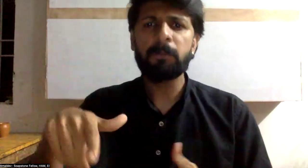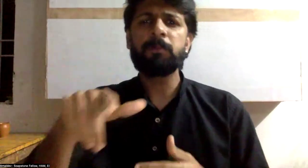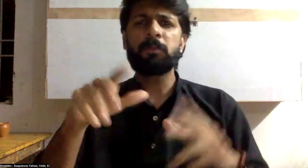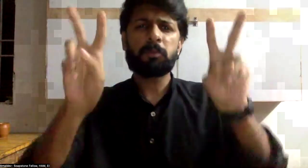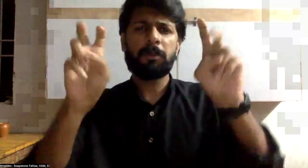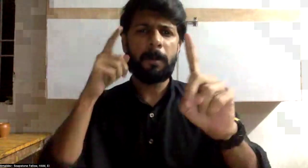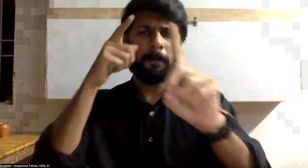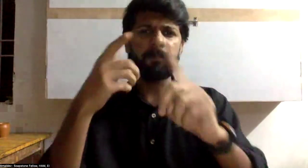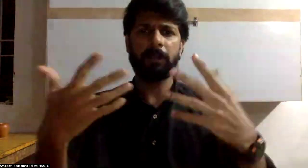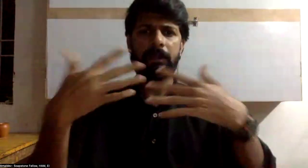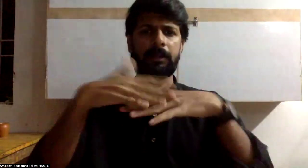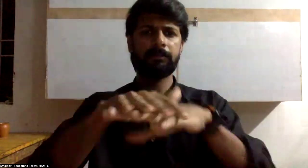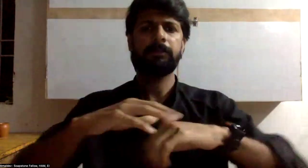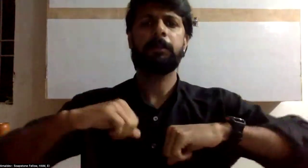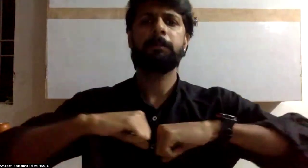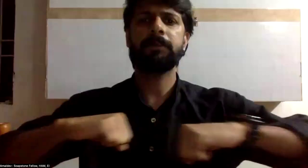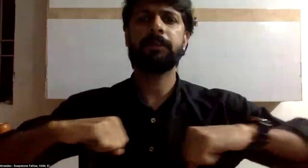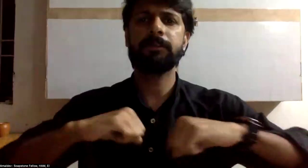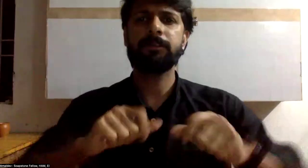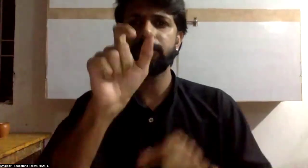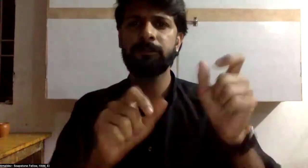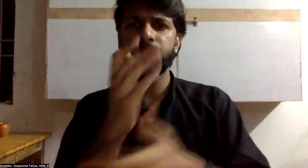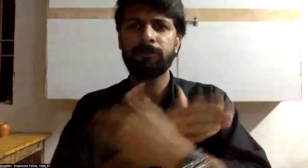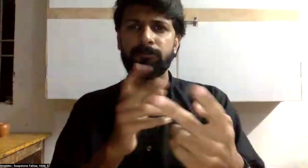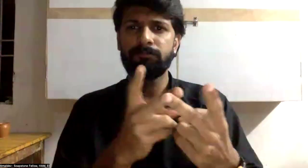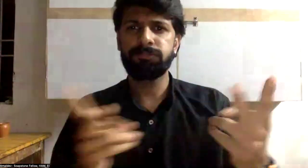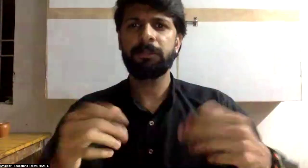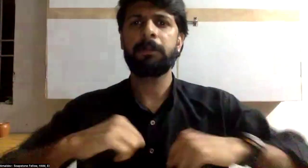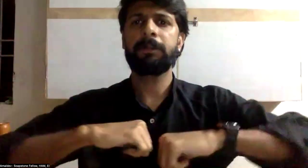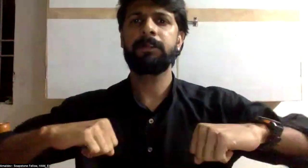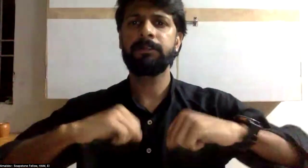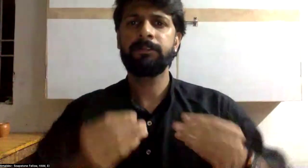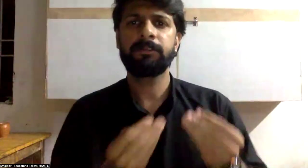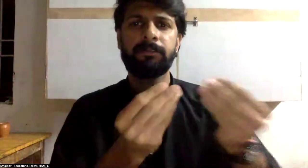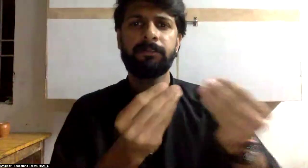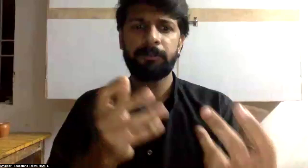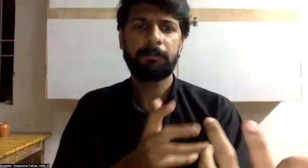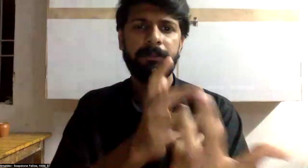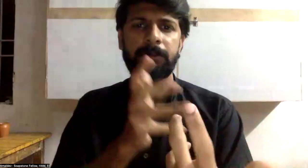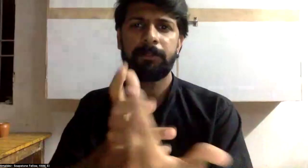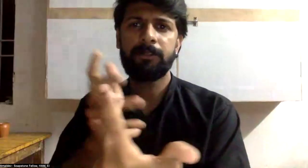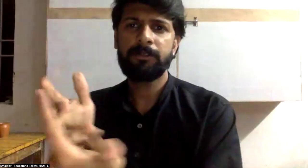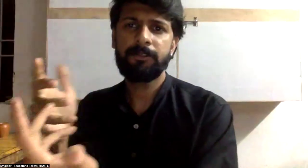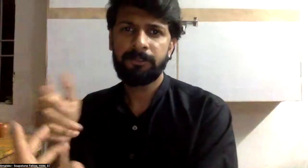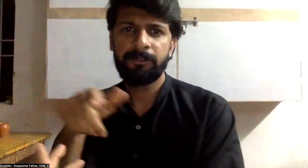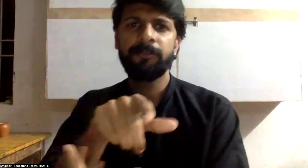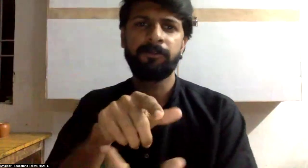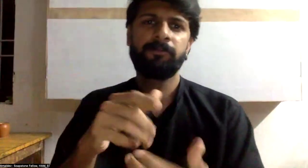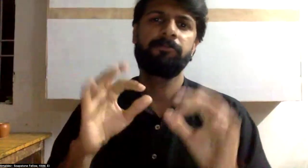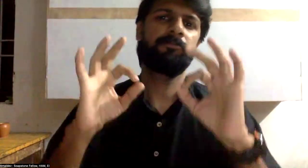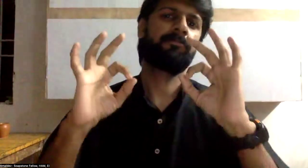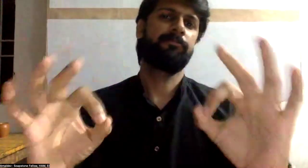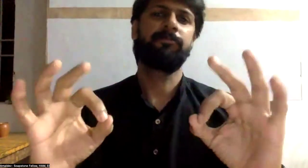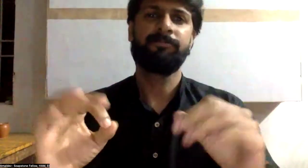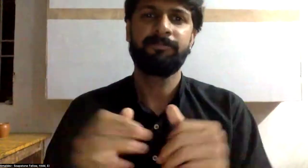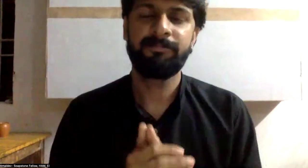and especially related to the deaf and how to create those inclusive spaces and make